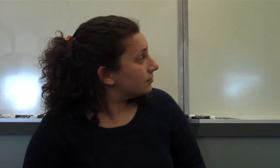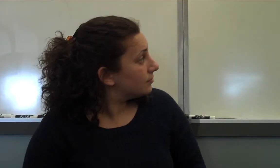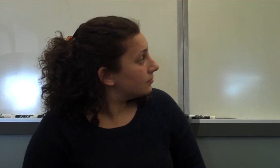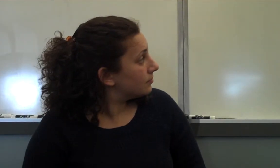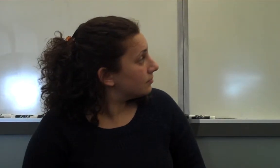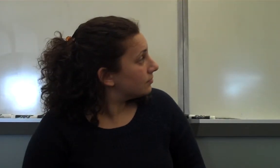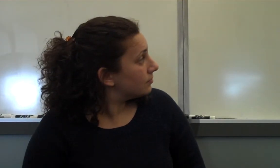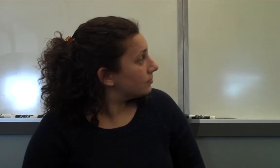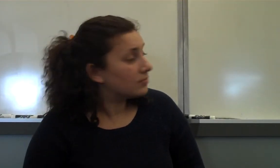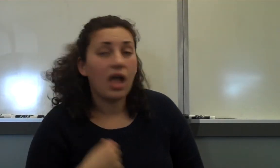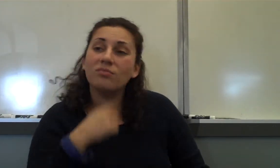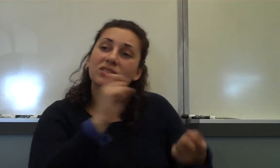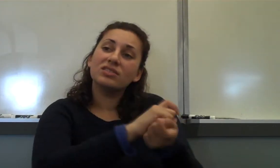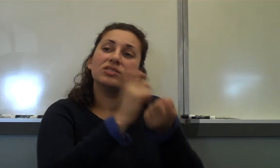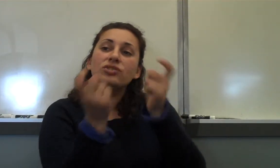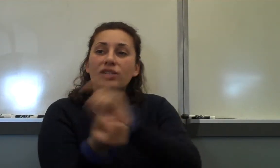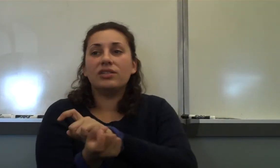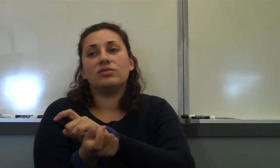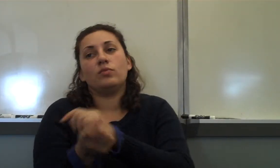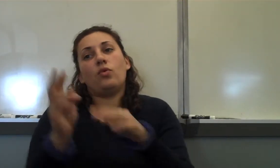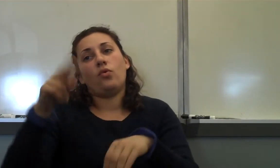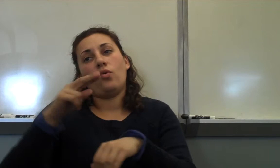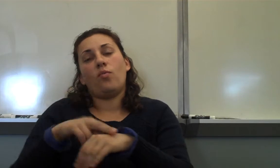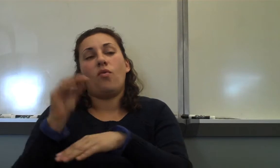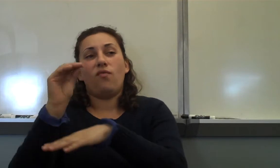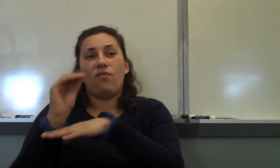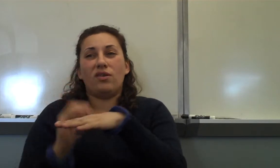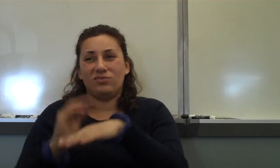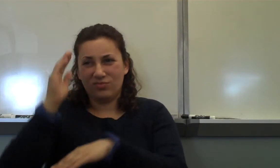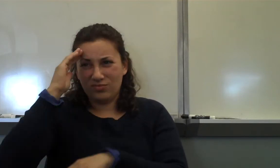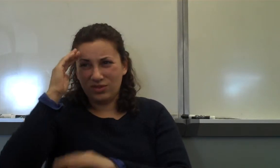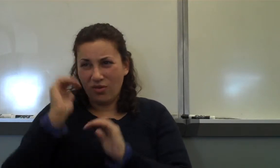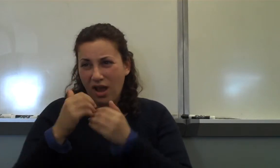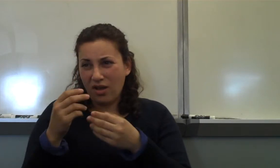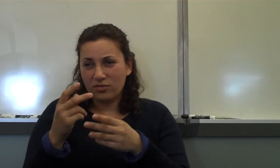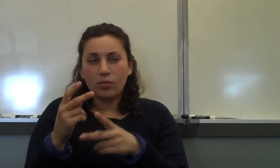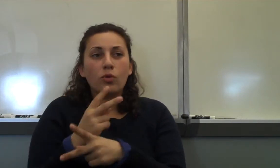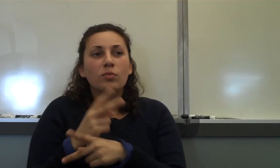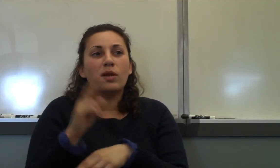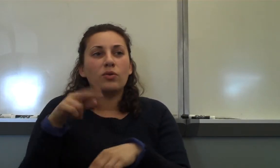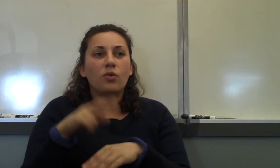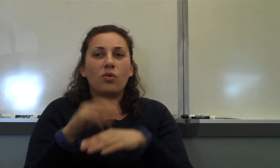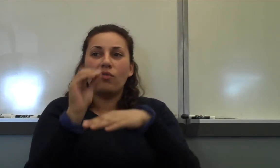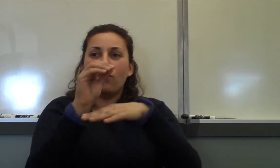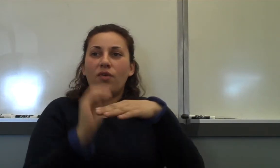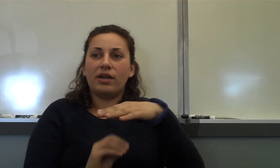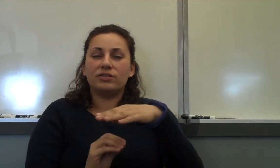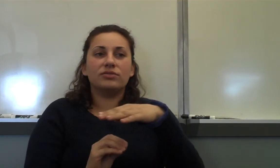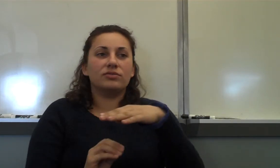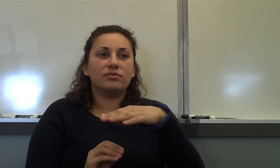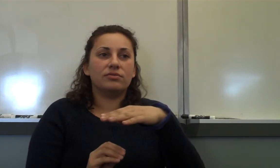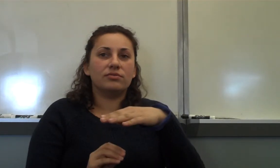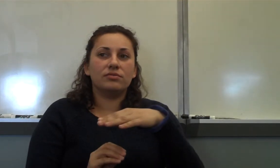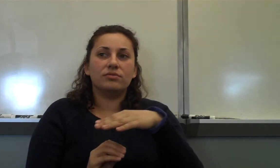I'm just changing them back to normal fractions because we know how to multiply normal fractions. This will give us some sense of how to do a vertical